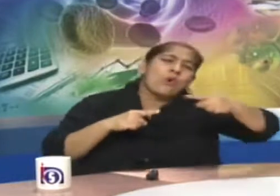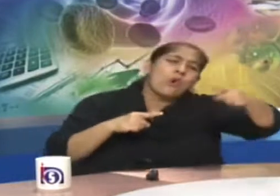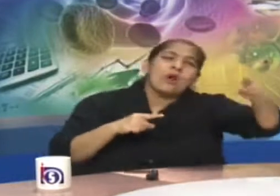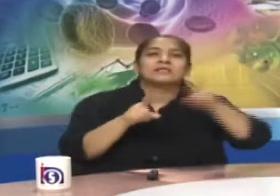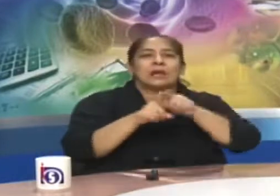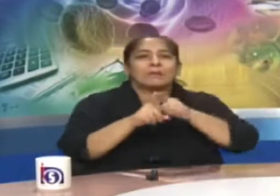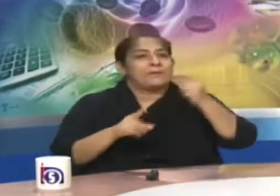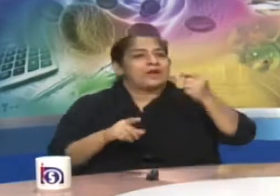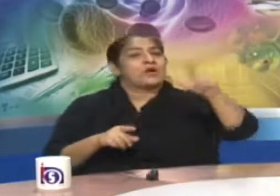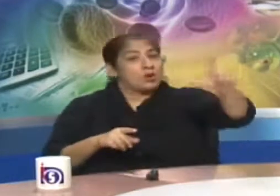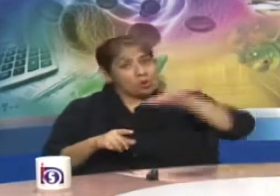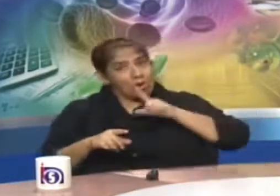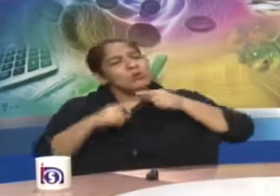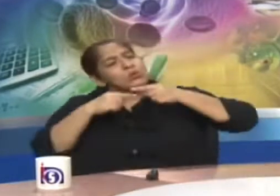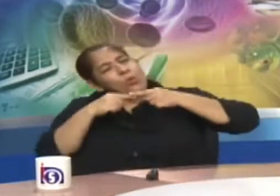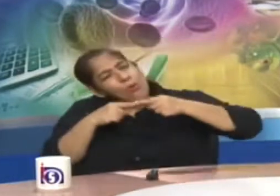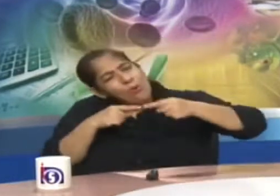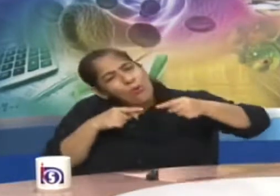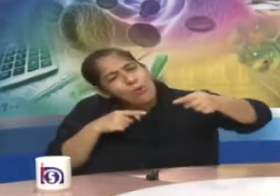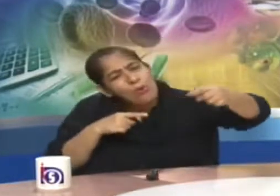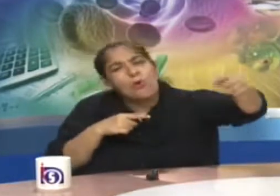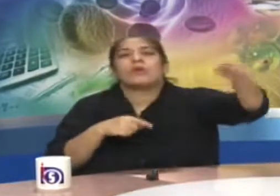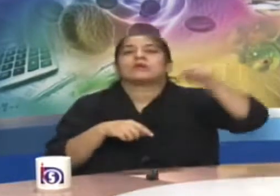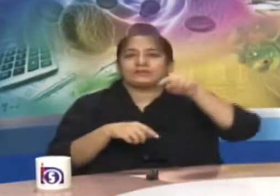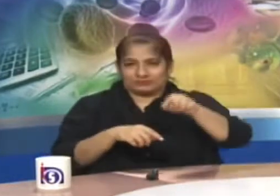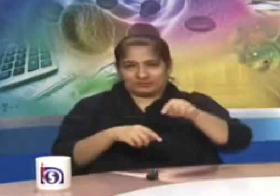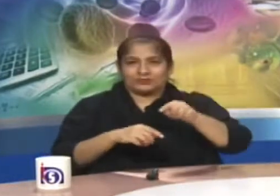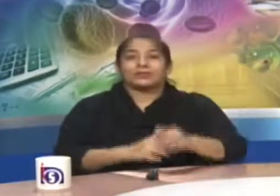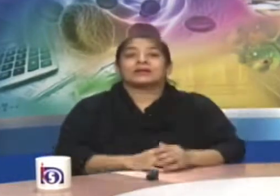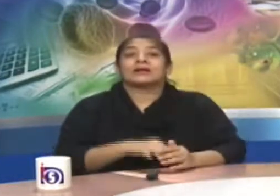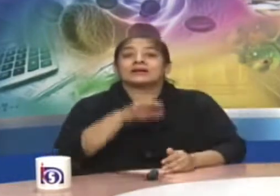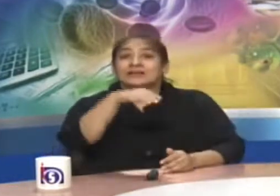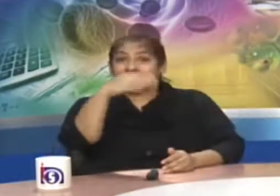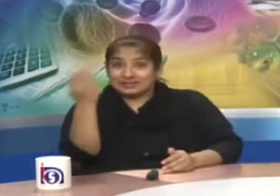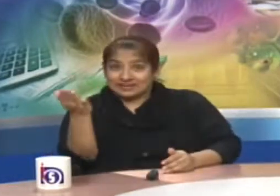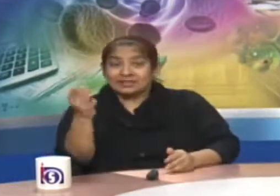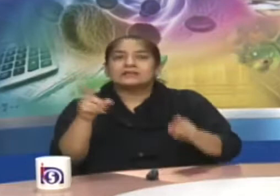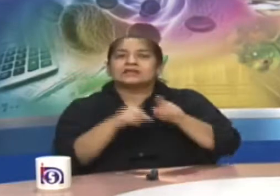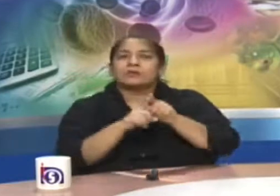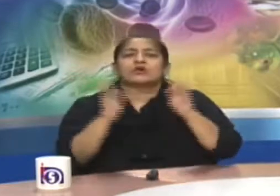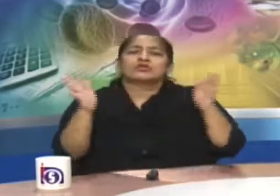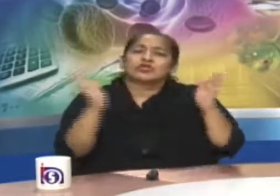explaining. And beside that, the word you can see is long term.